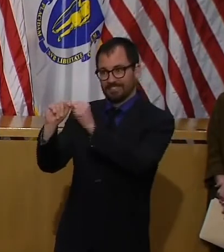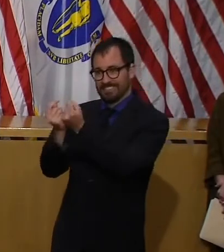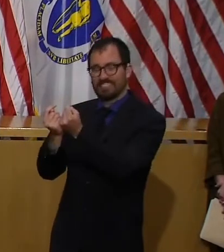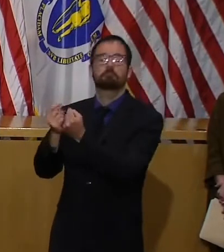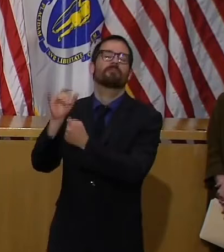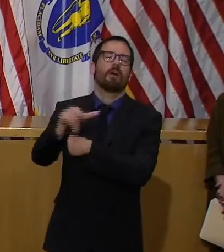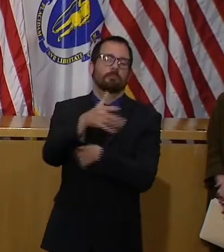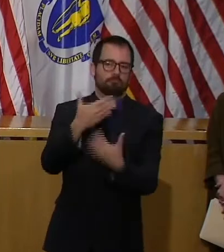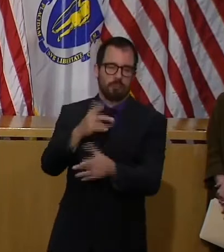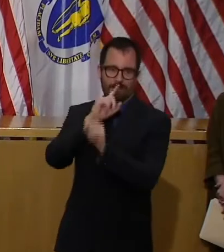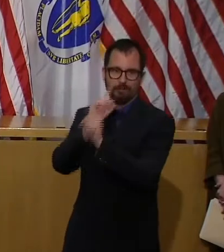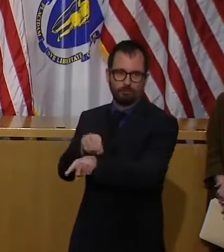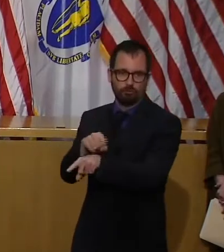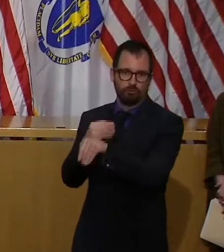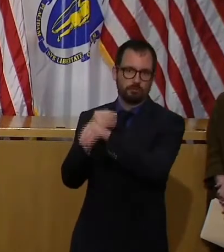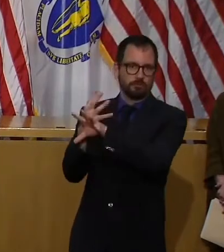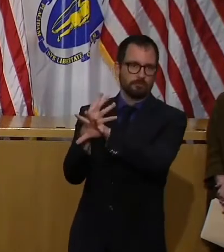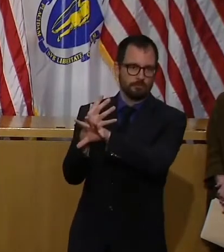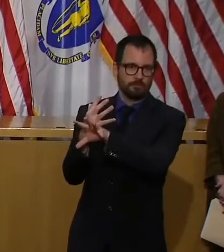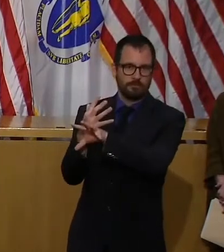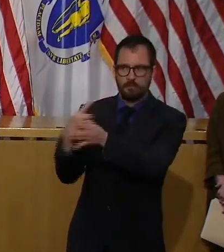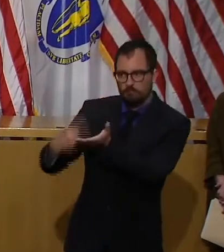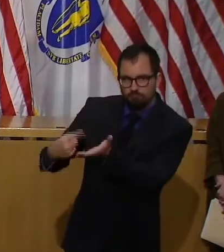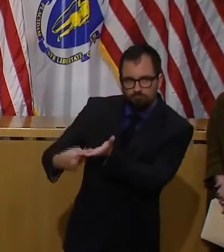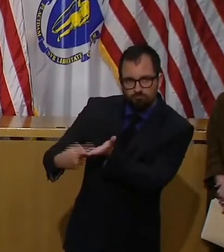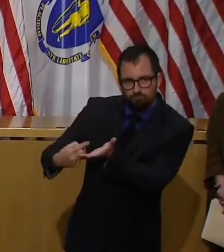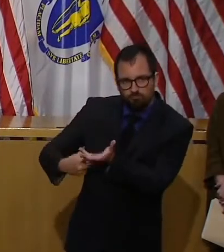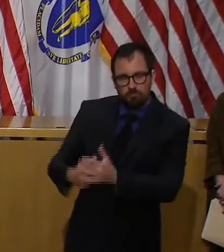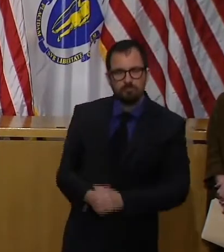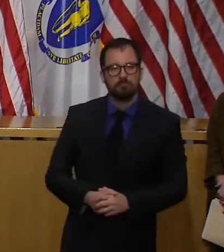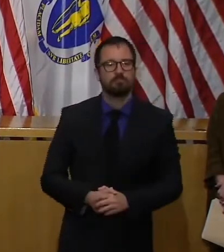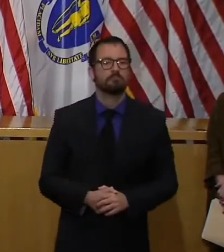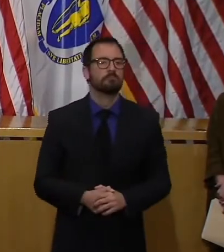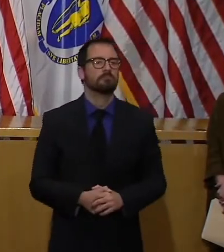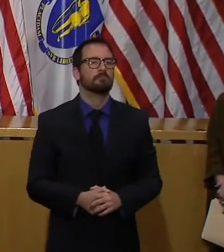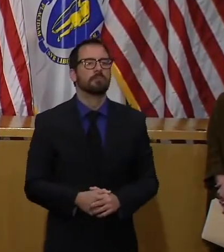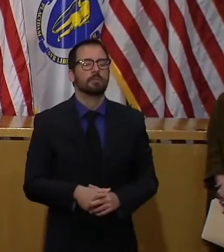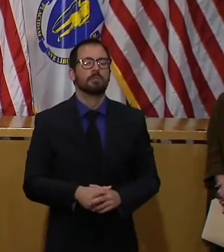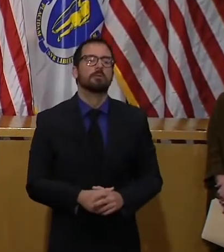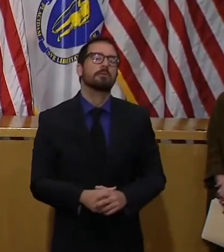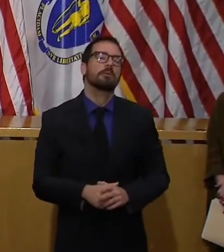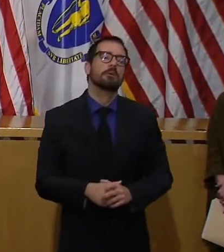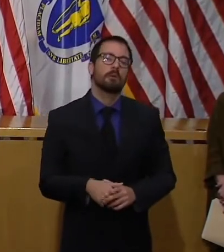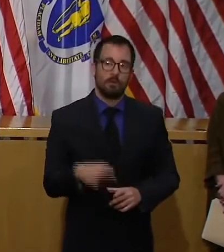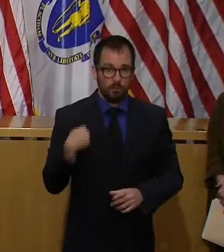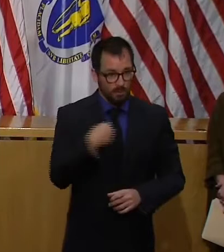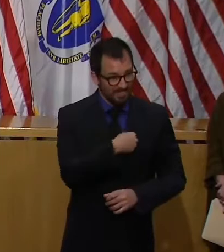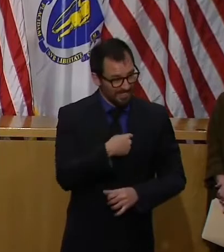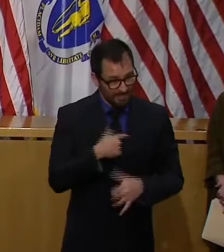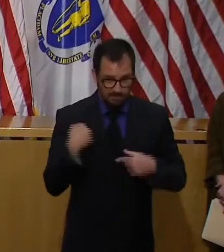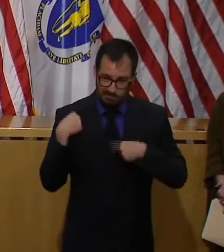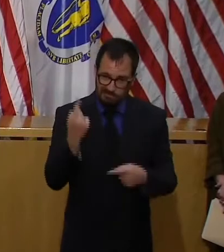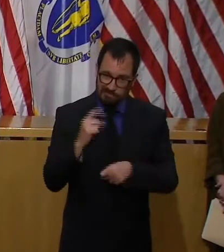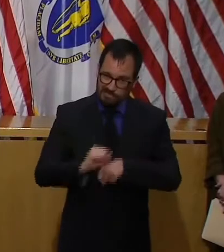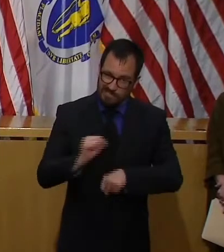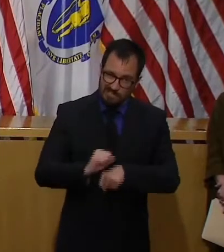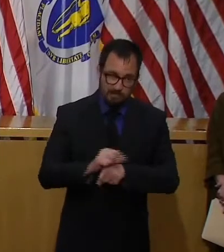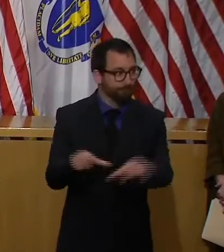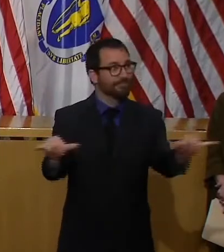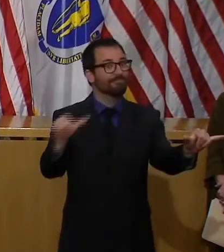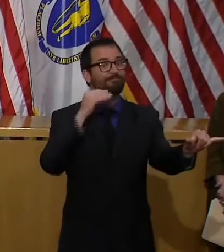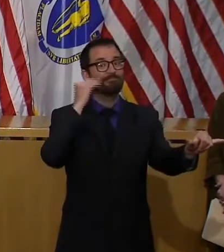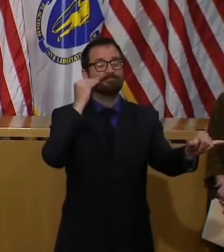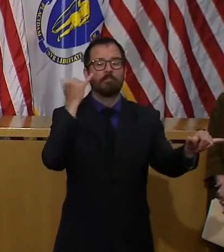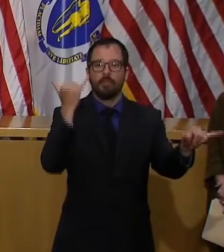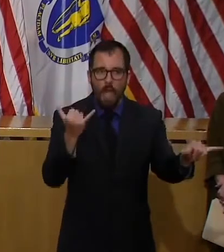disease, but this is your chance to be part of the fight against the virus and to help us all get back to a new normal and contain